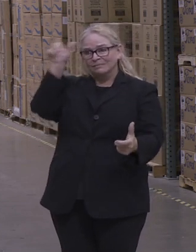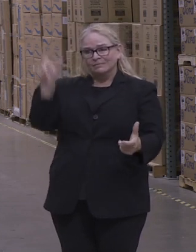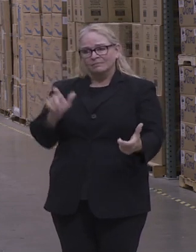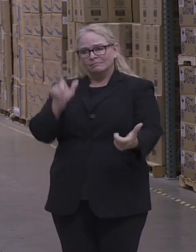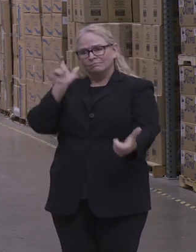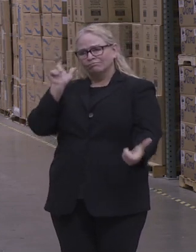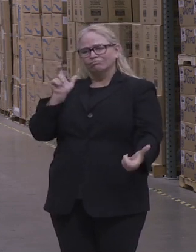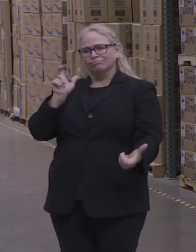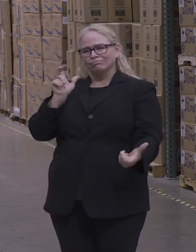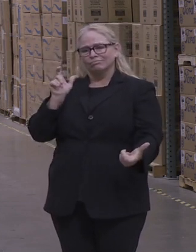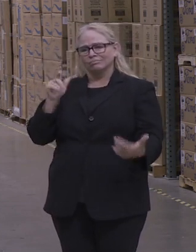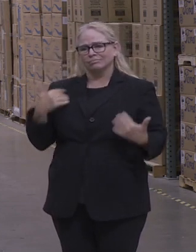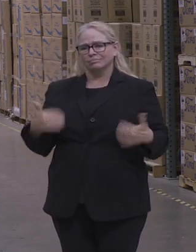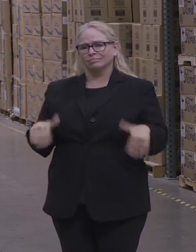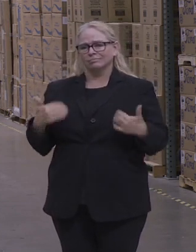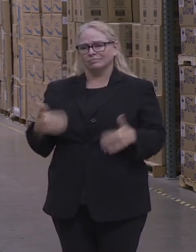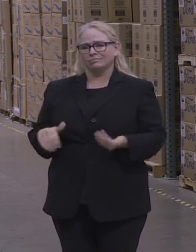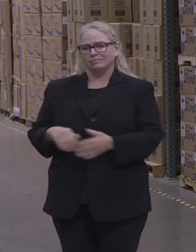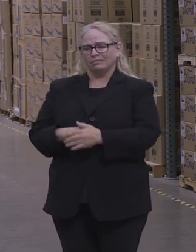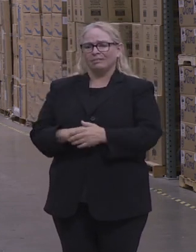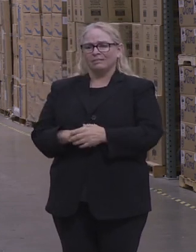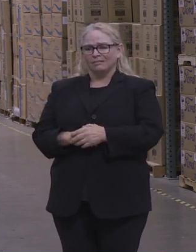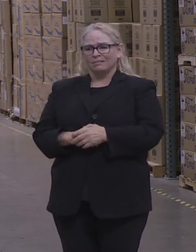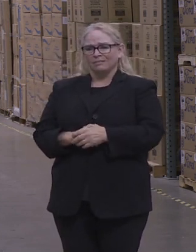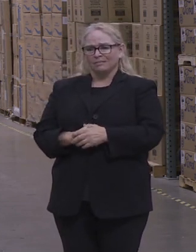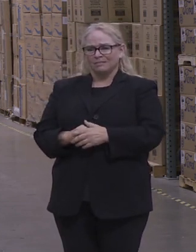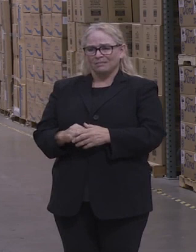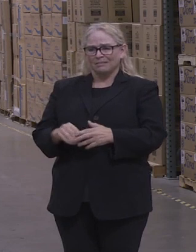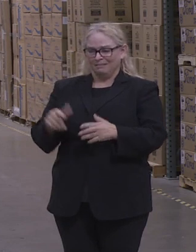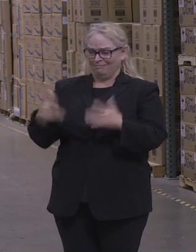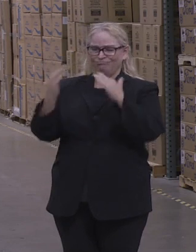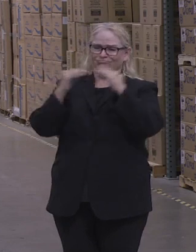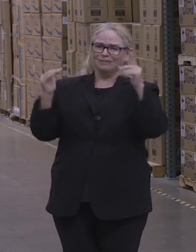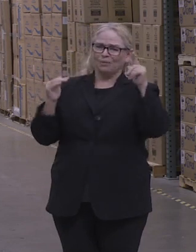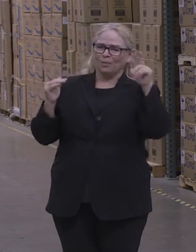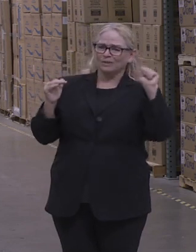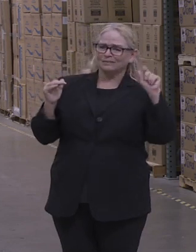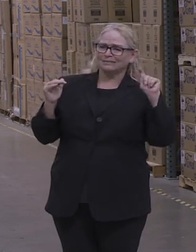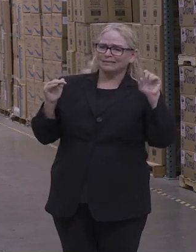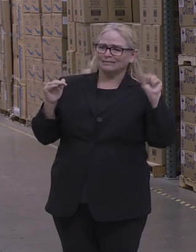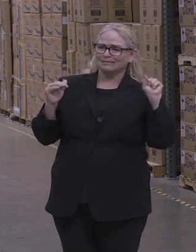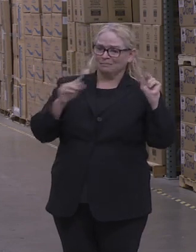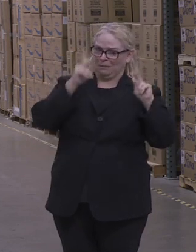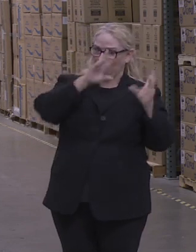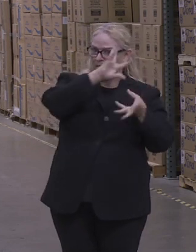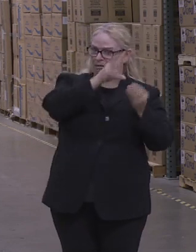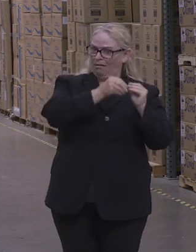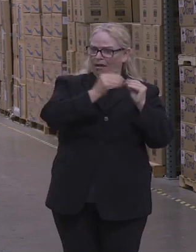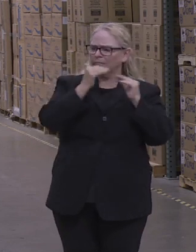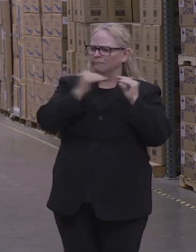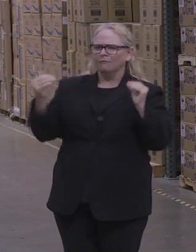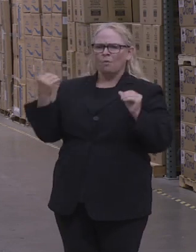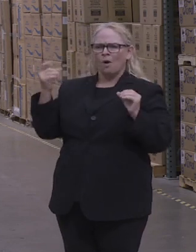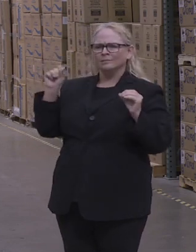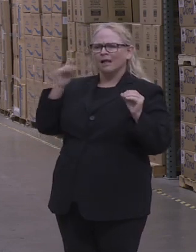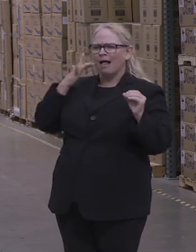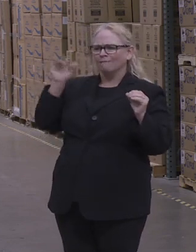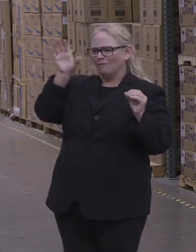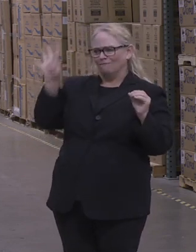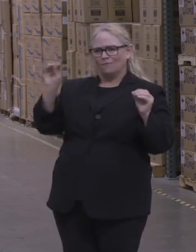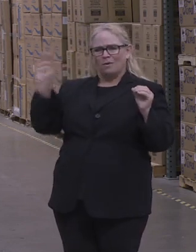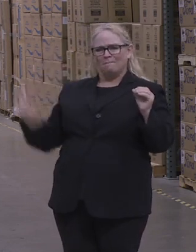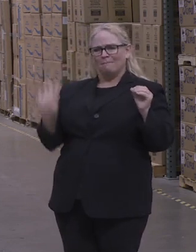state populations combined, the nation's largest state, we could have either lamented that,